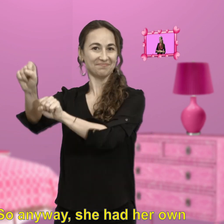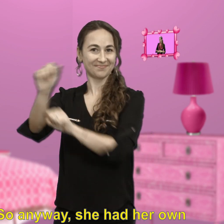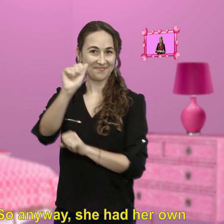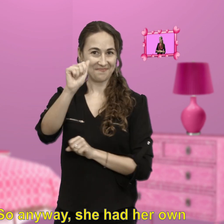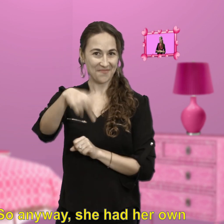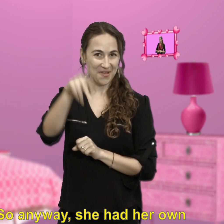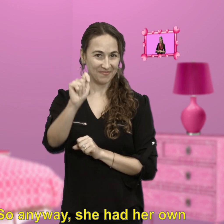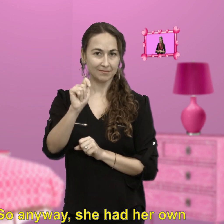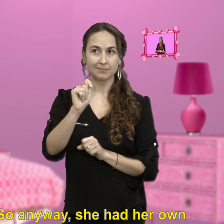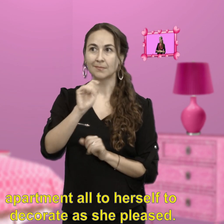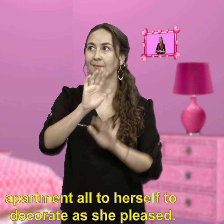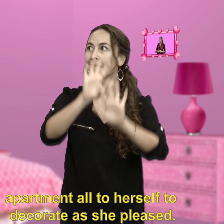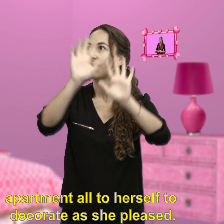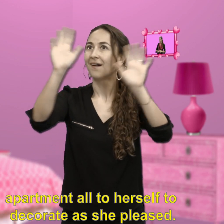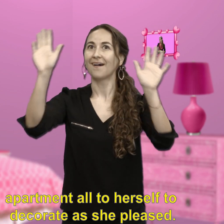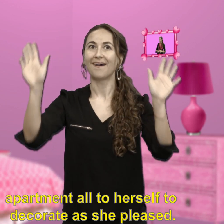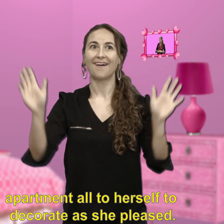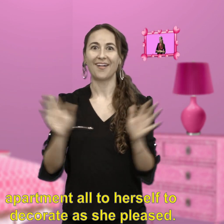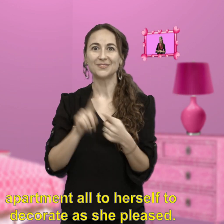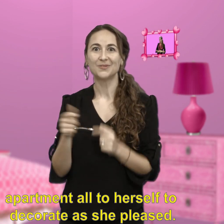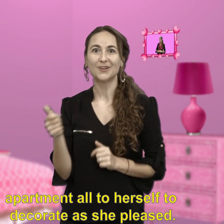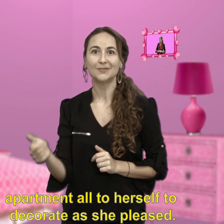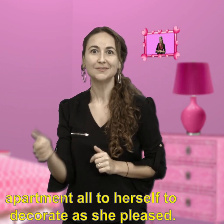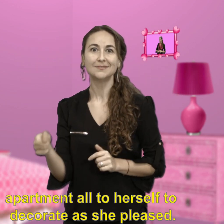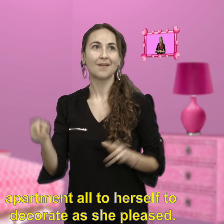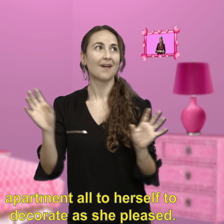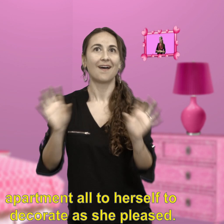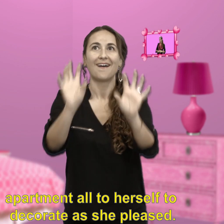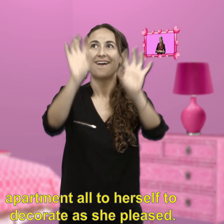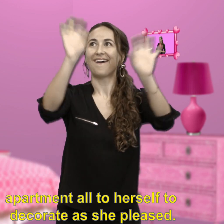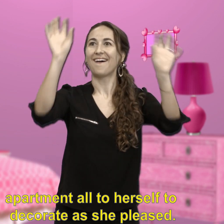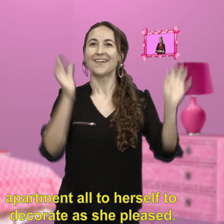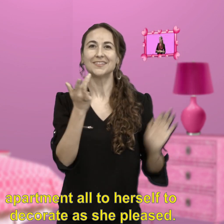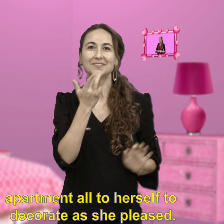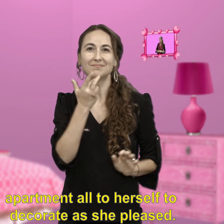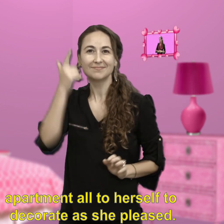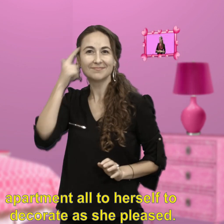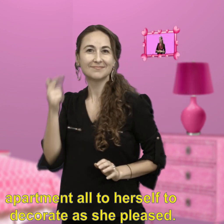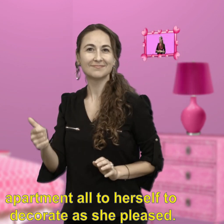she had her own apartment all to herself to decorate as she pleased. She had pink